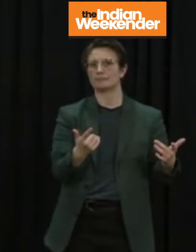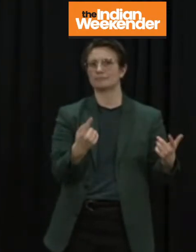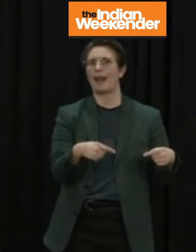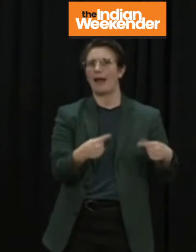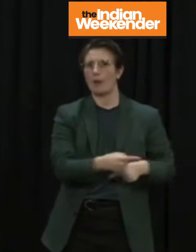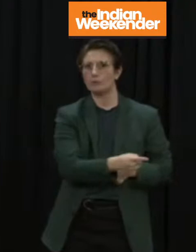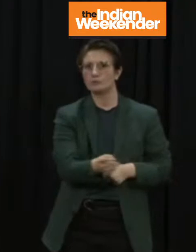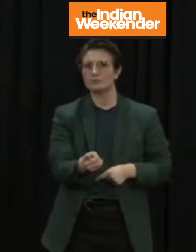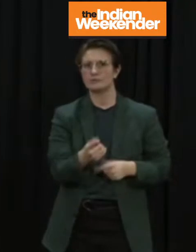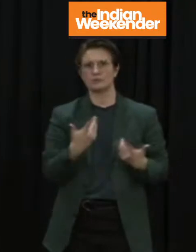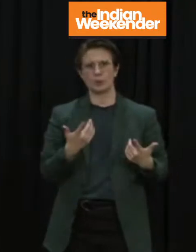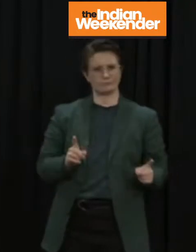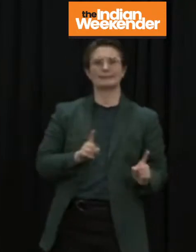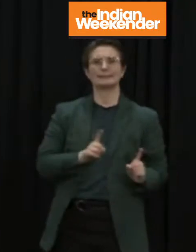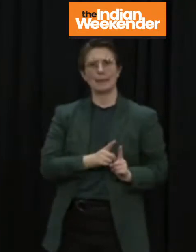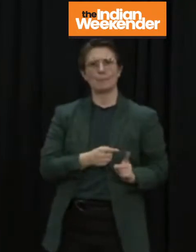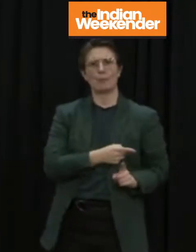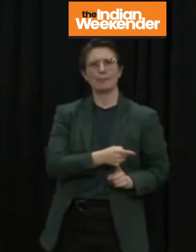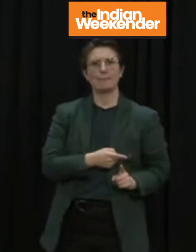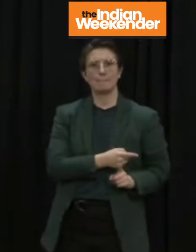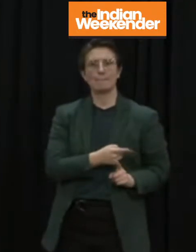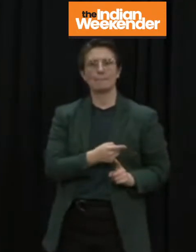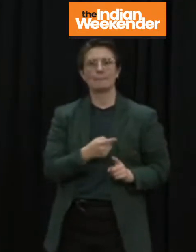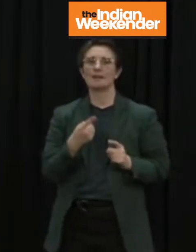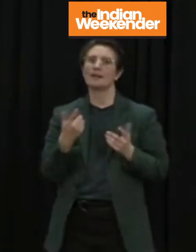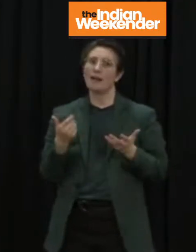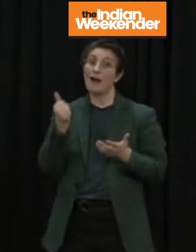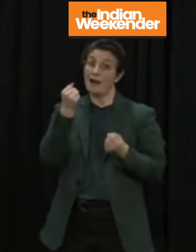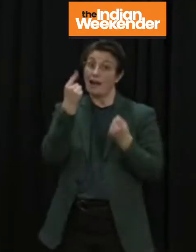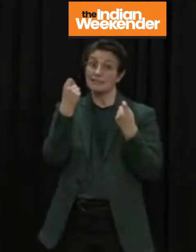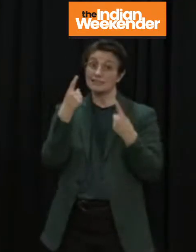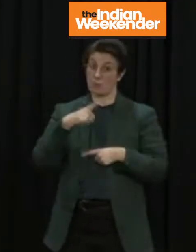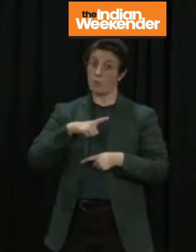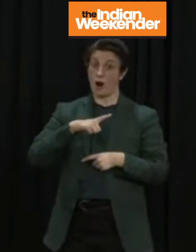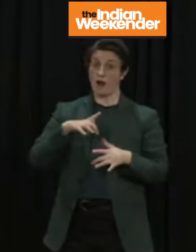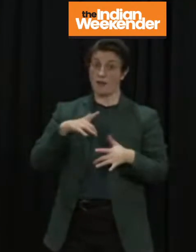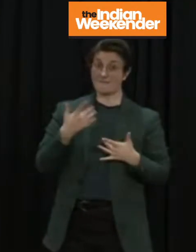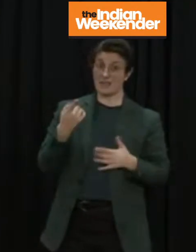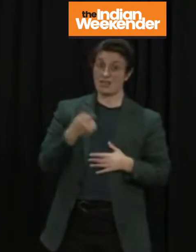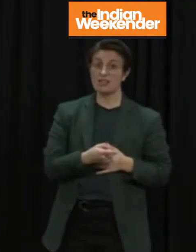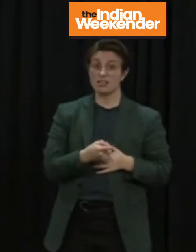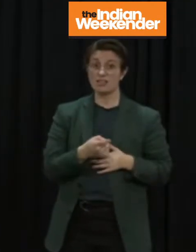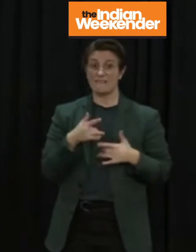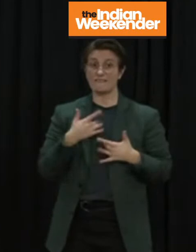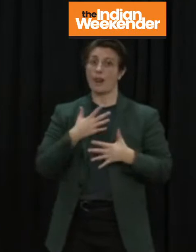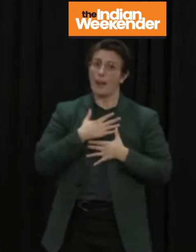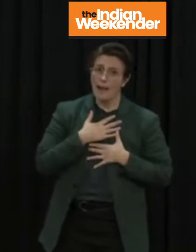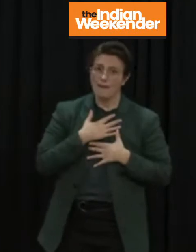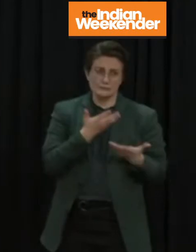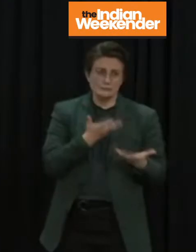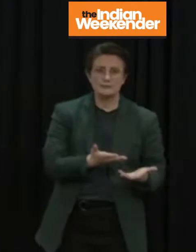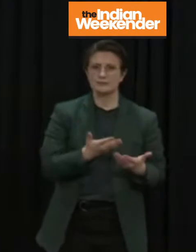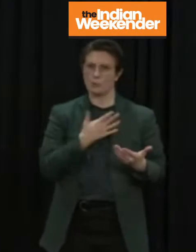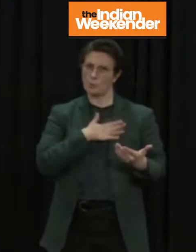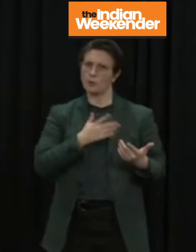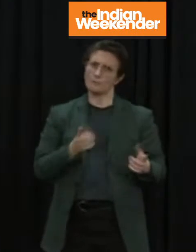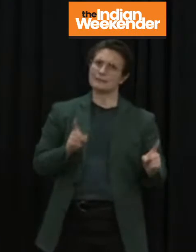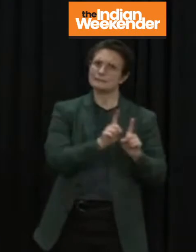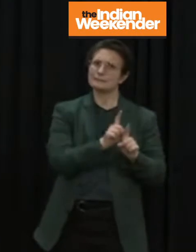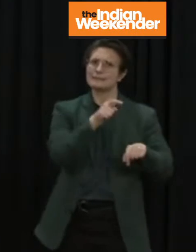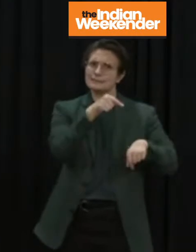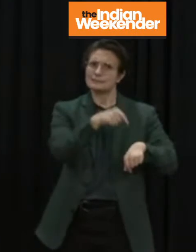have for their children in expressing that, my message to them is that the best way you can show that love towards your children is to get